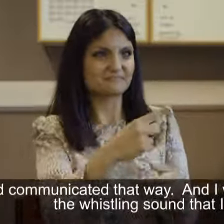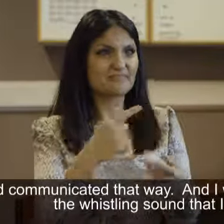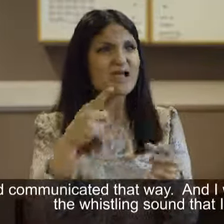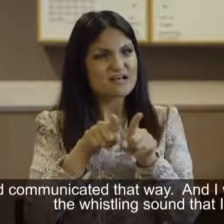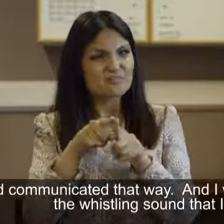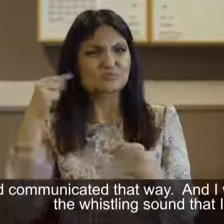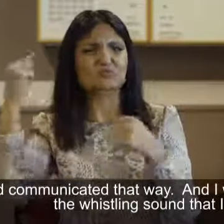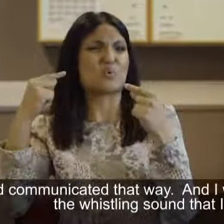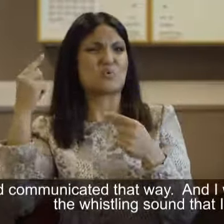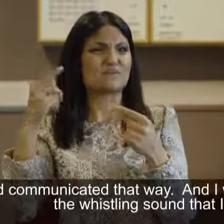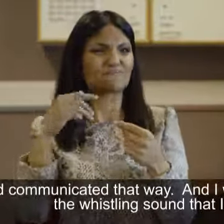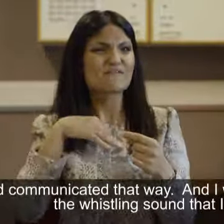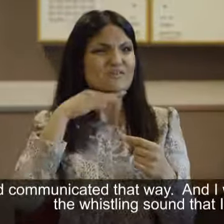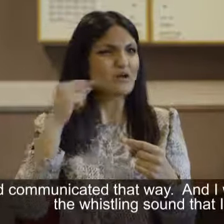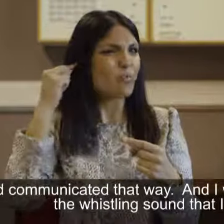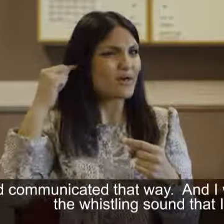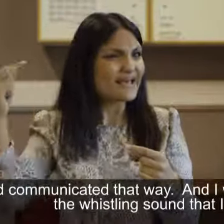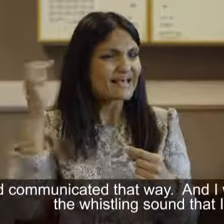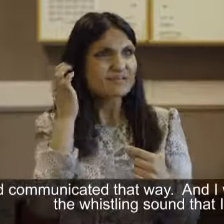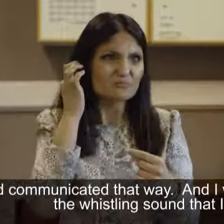that way. And I was fed up with the whistling sound that I had.